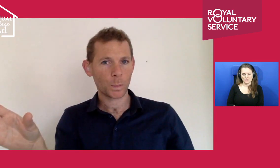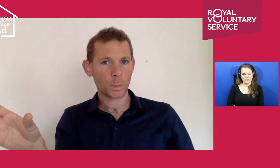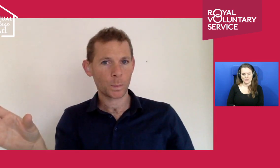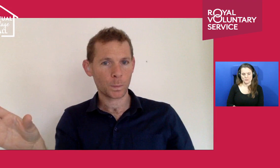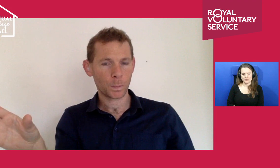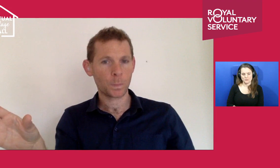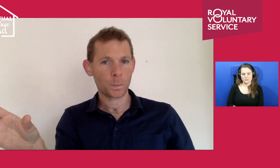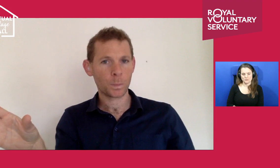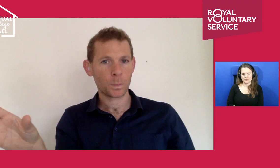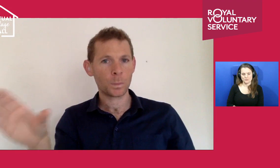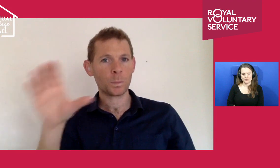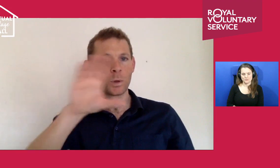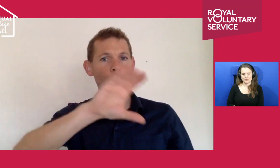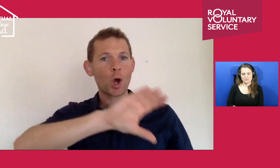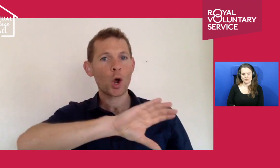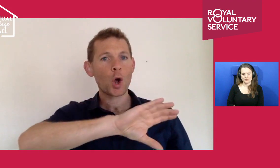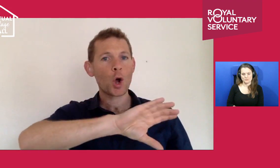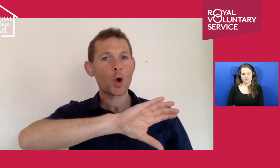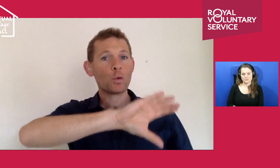Rainbow.